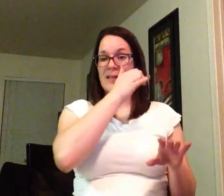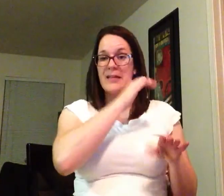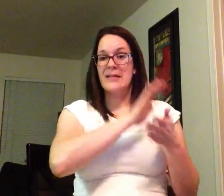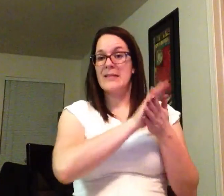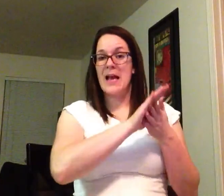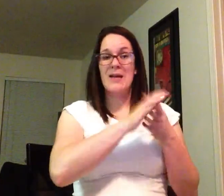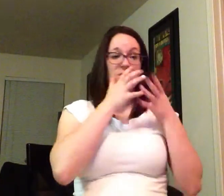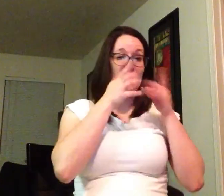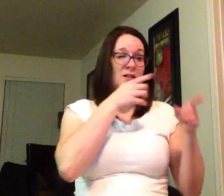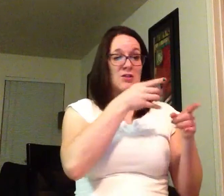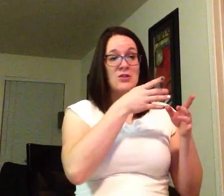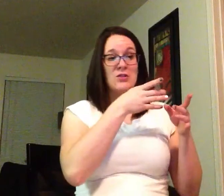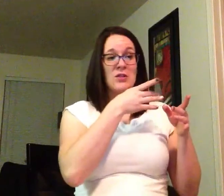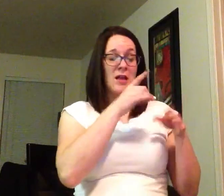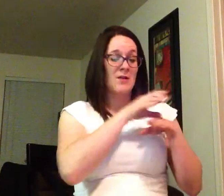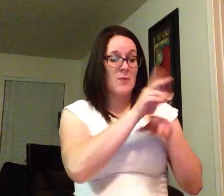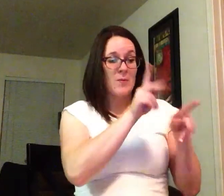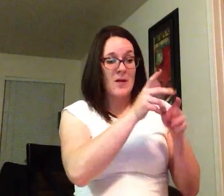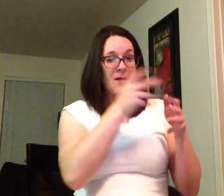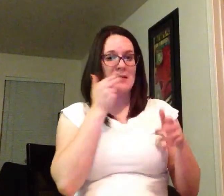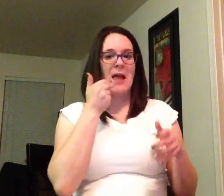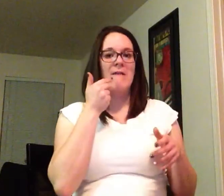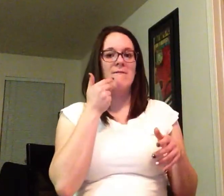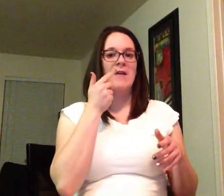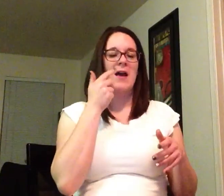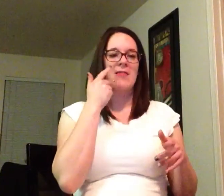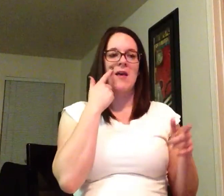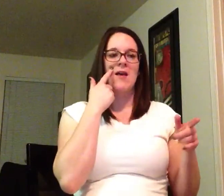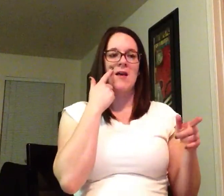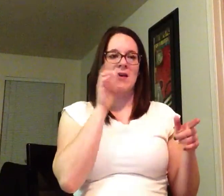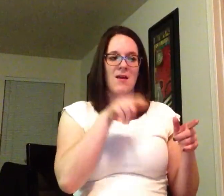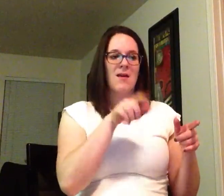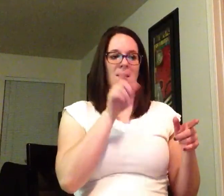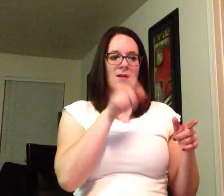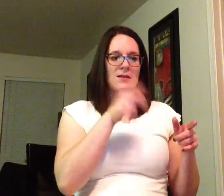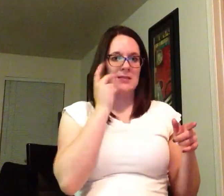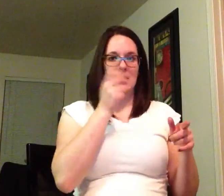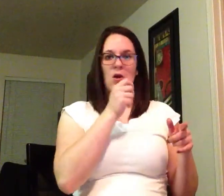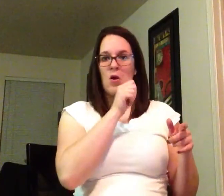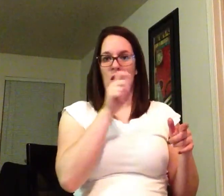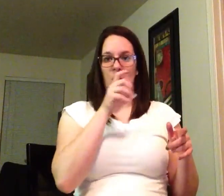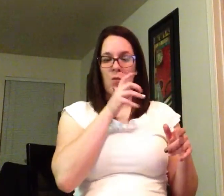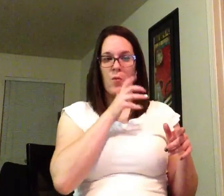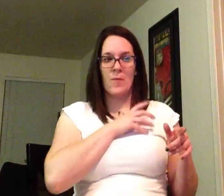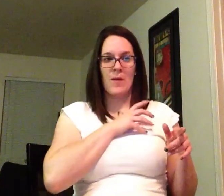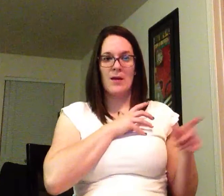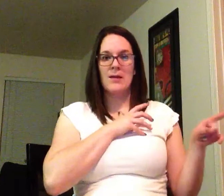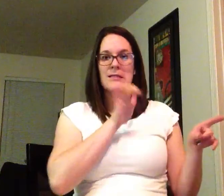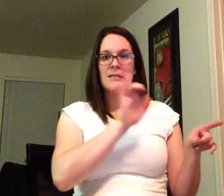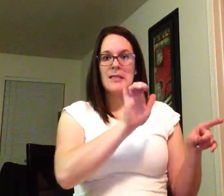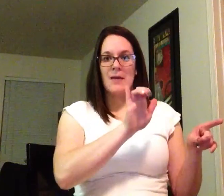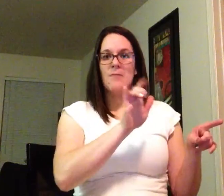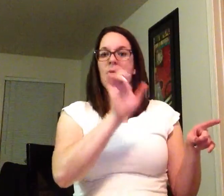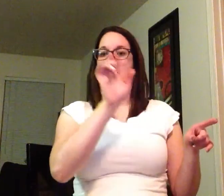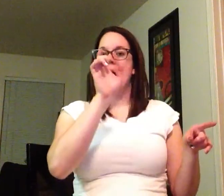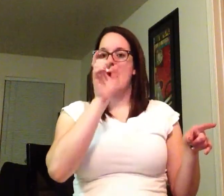a lot. At this moment, I knew, clicking after profile after profile after profile that looked like this, that I needed to do some market research.